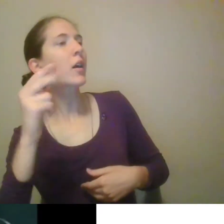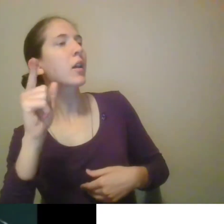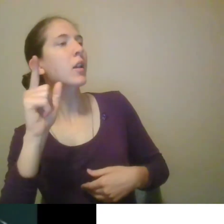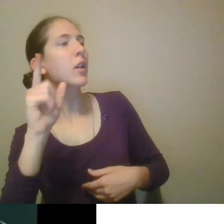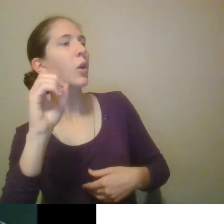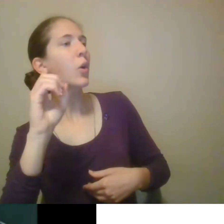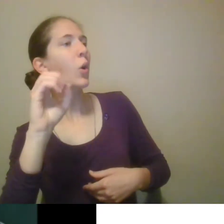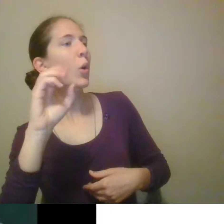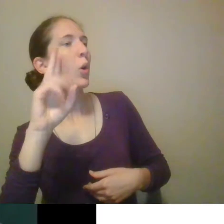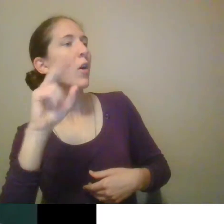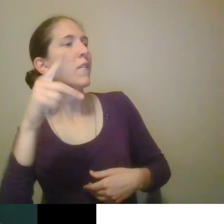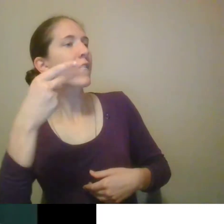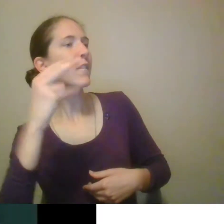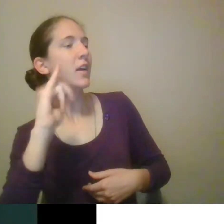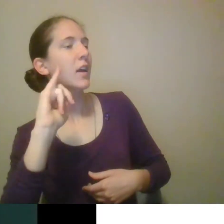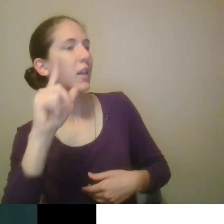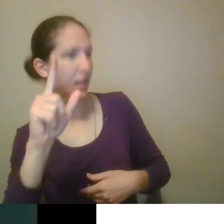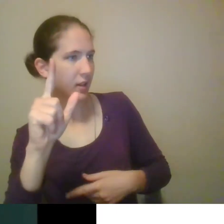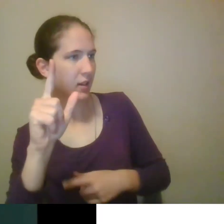it's a chemical.